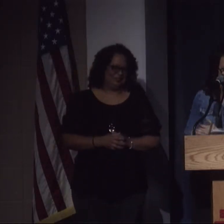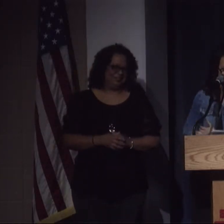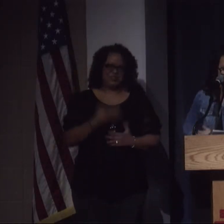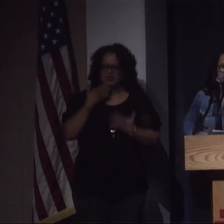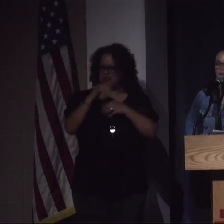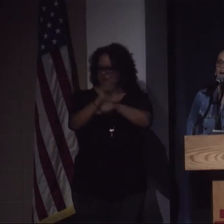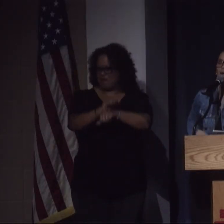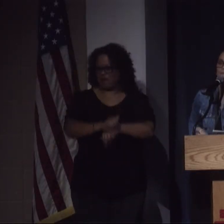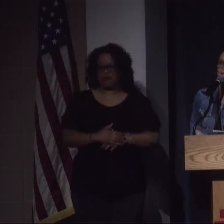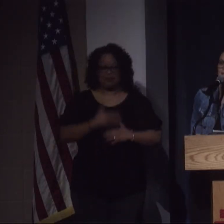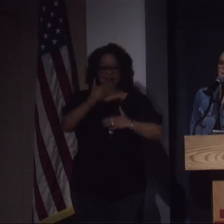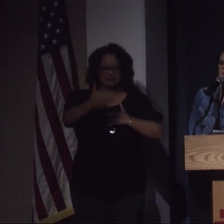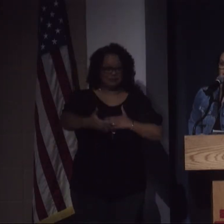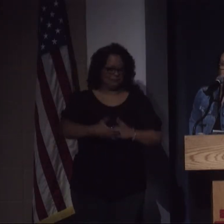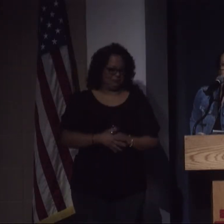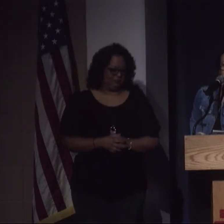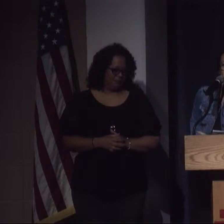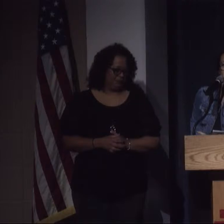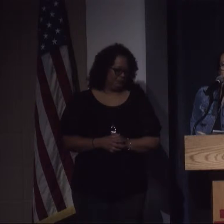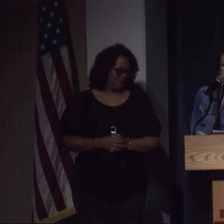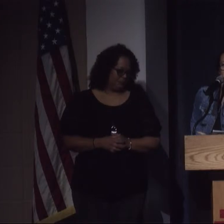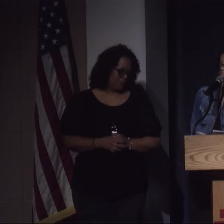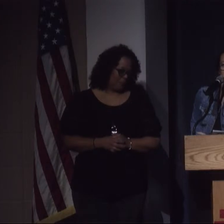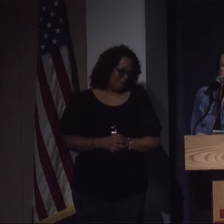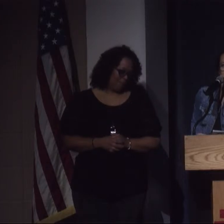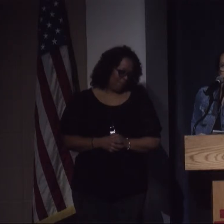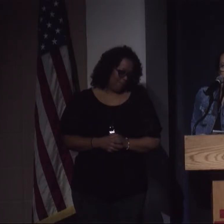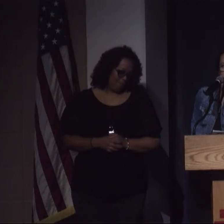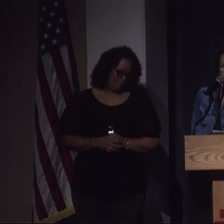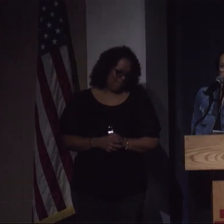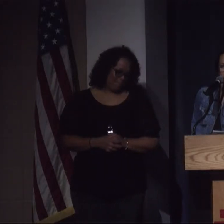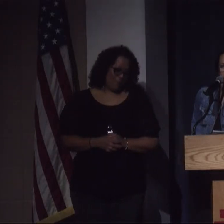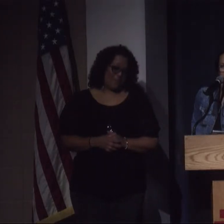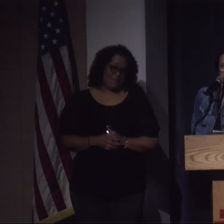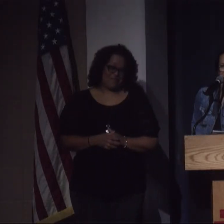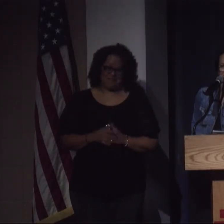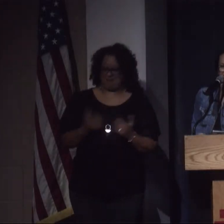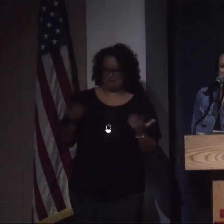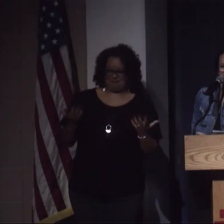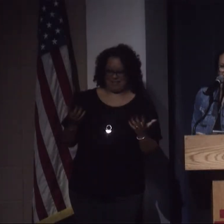So next up, we have some magic.